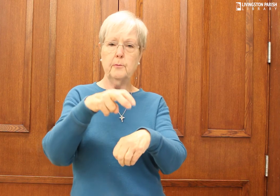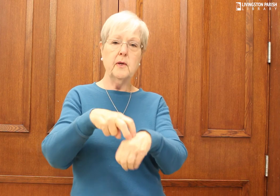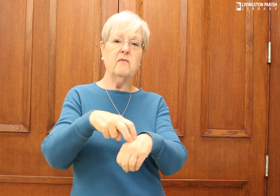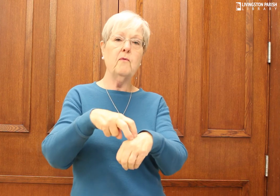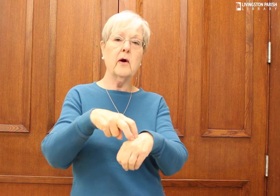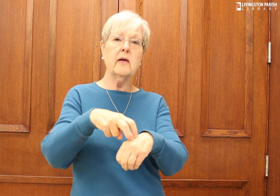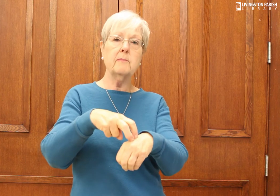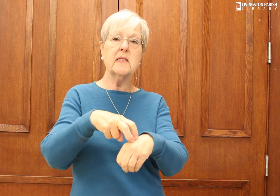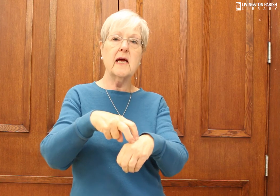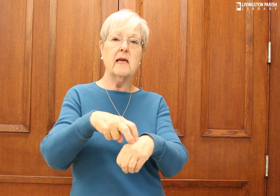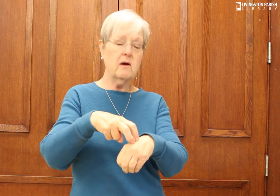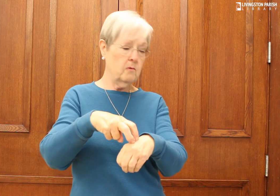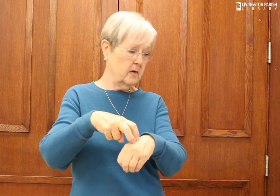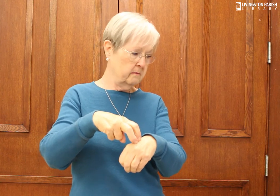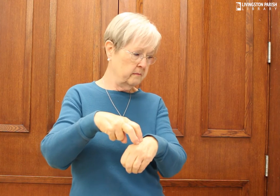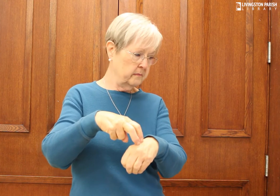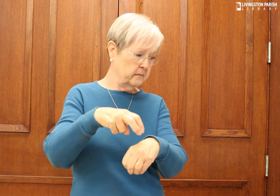putting a fork in a potato.